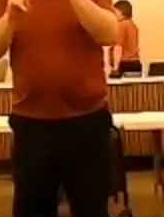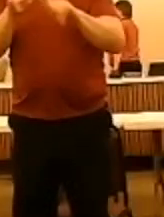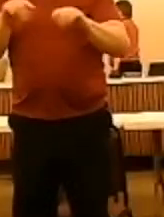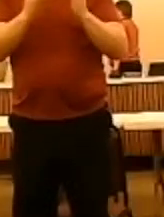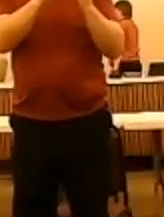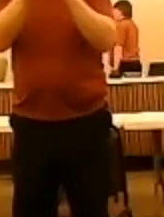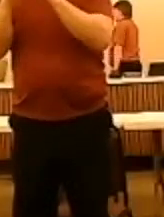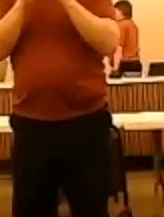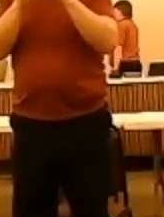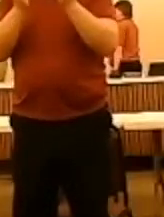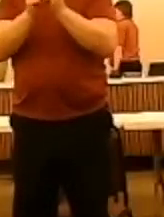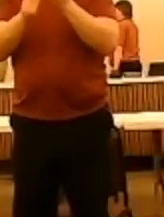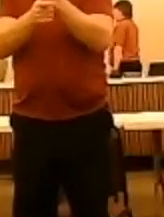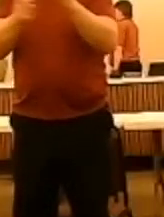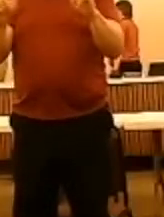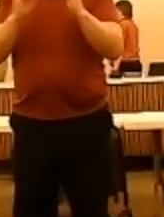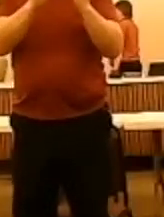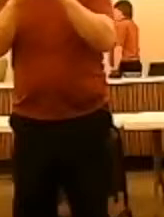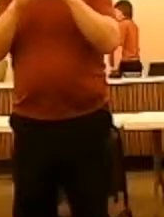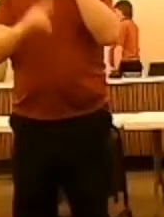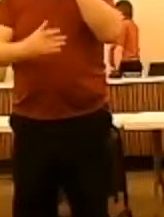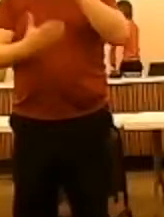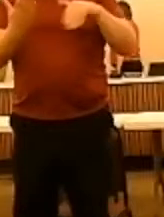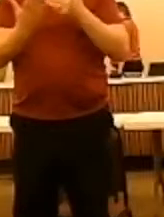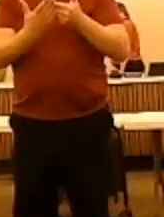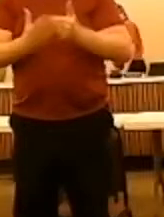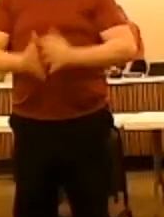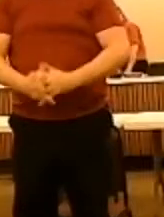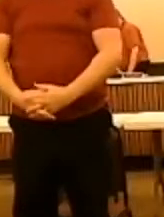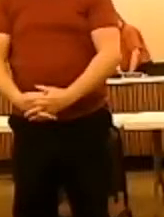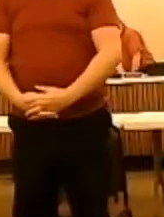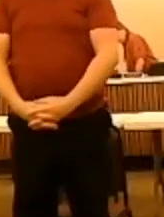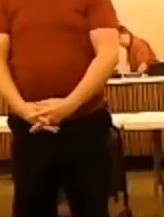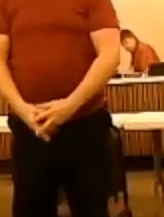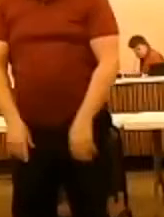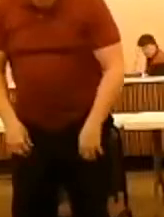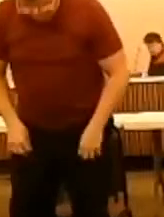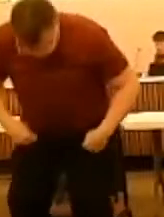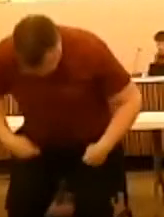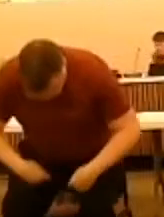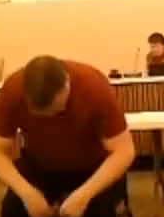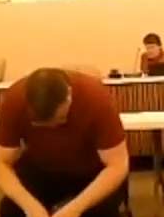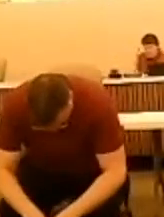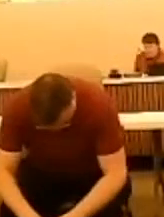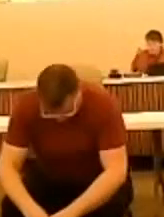God, indivisible, with liberty and justice for all.